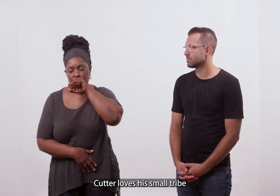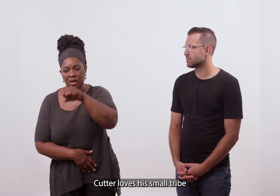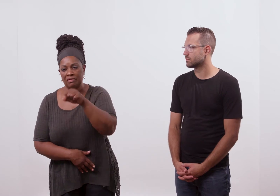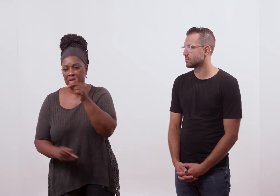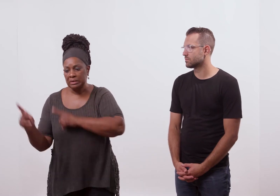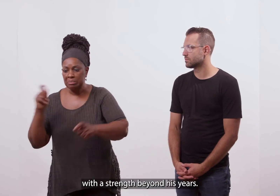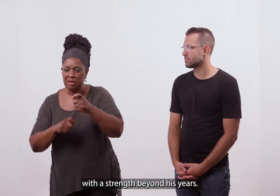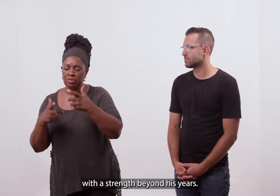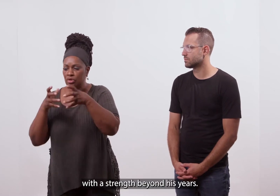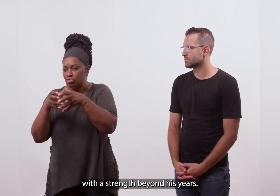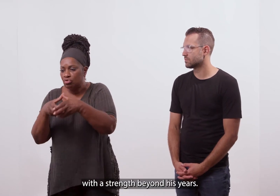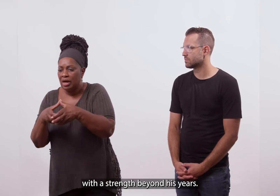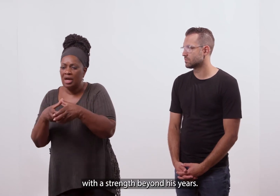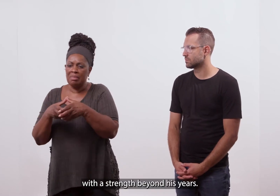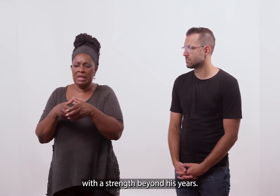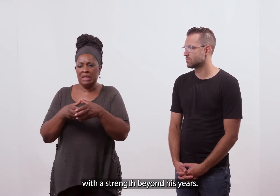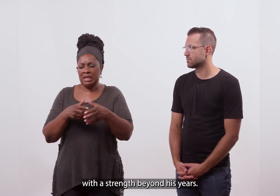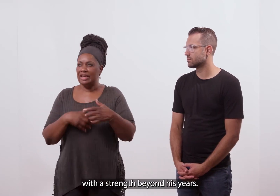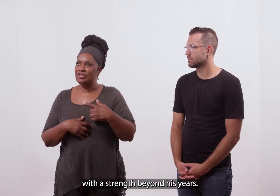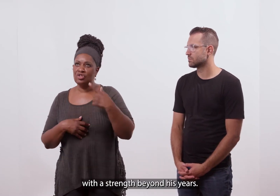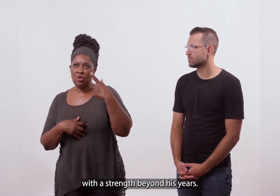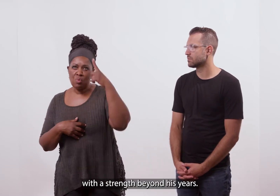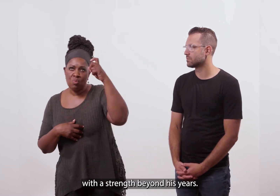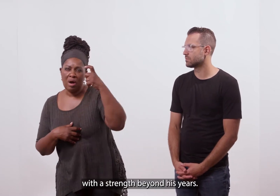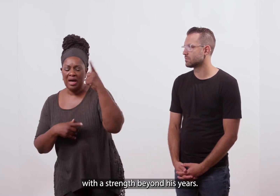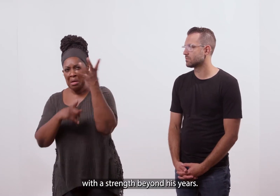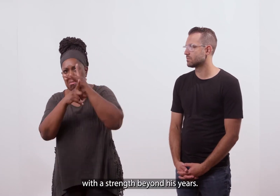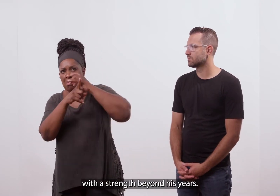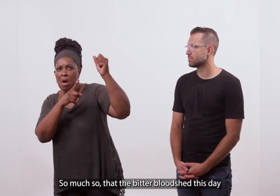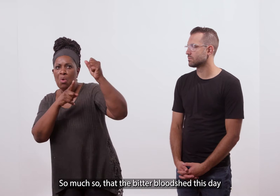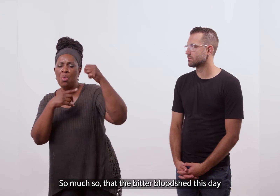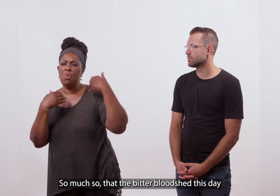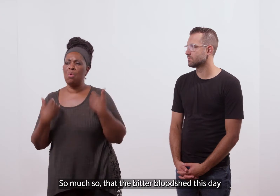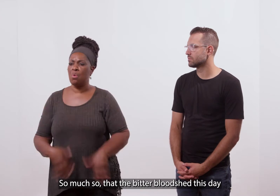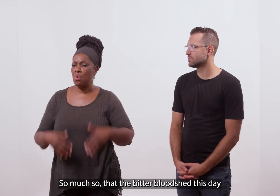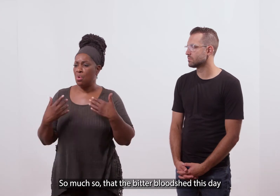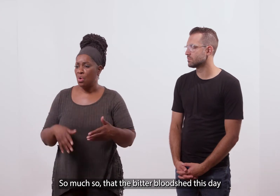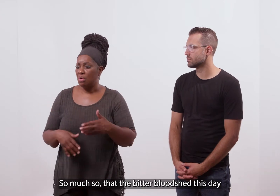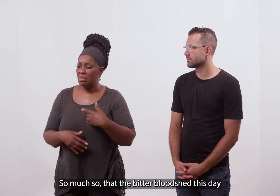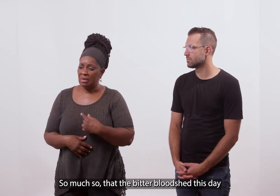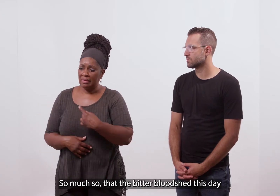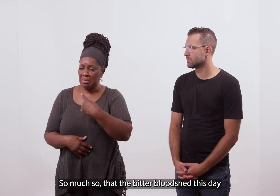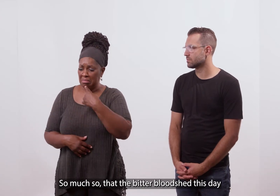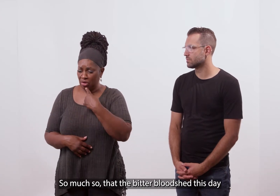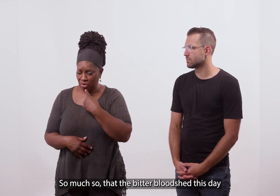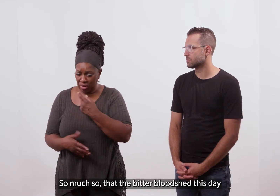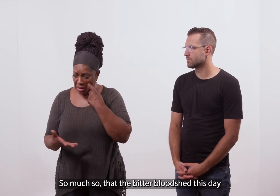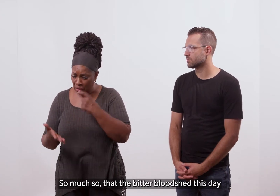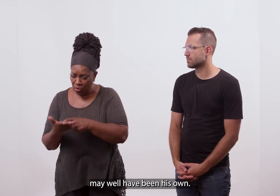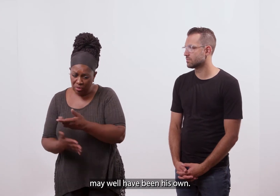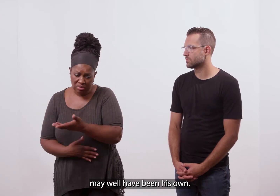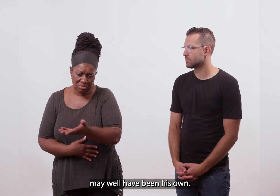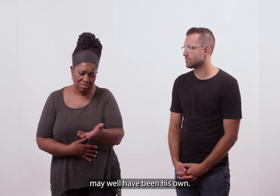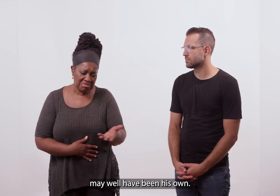tribe with a strength beyond his years, so much so that the bitter blood shed this day